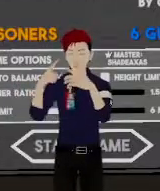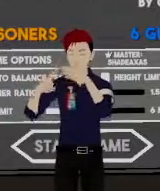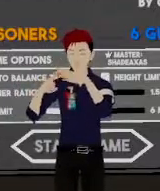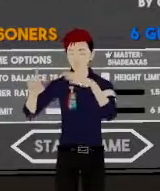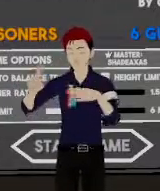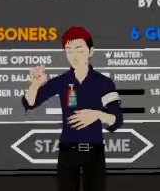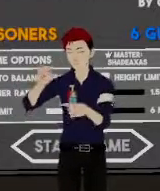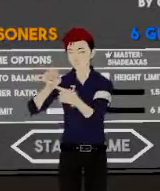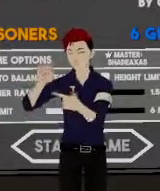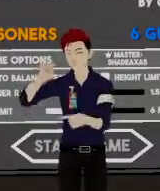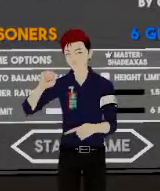for escape.